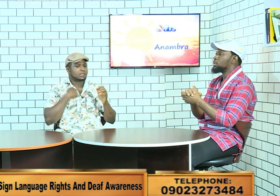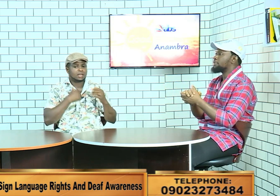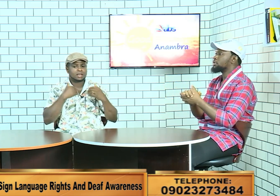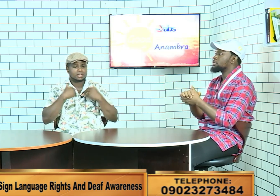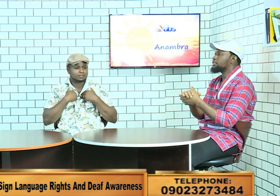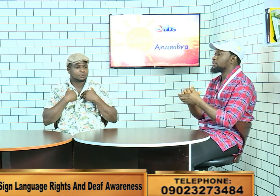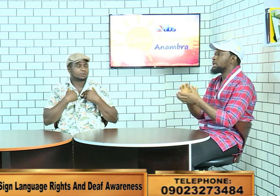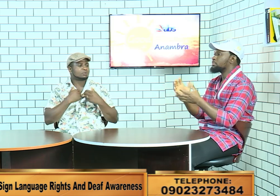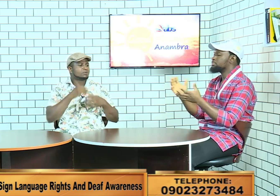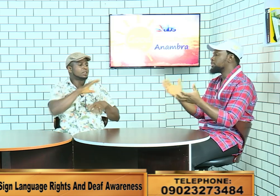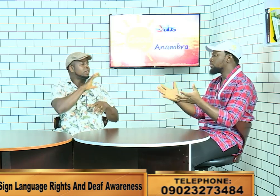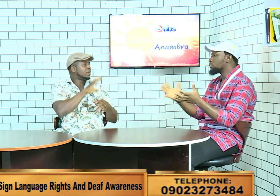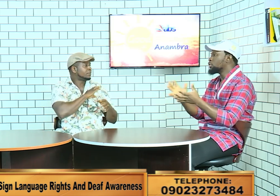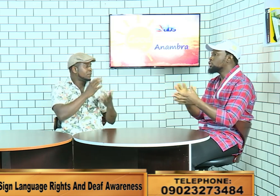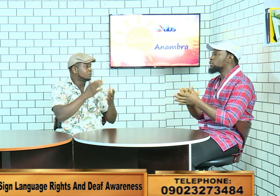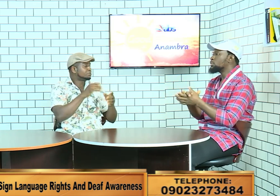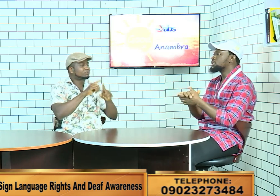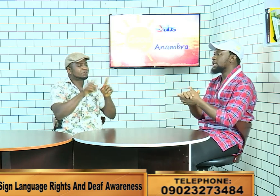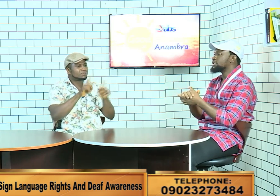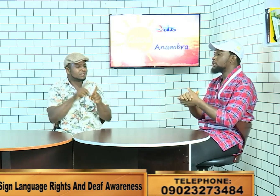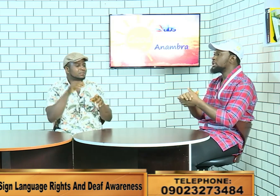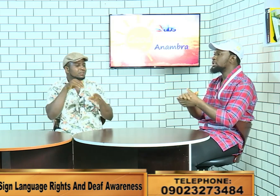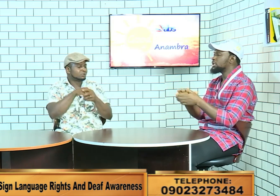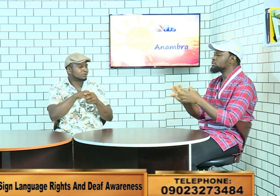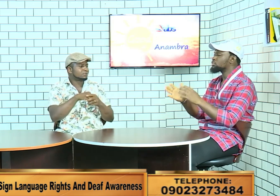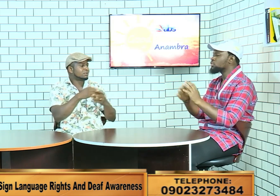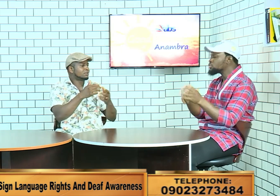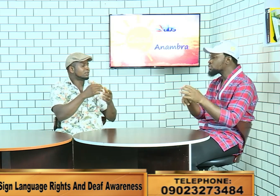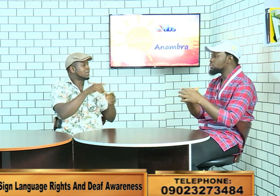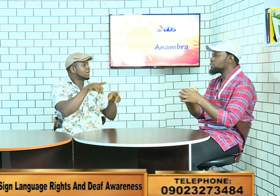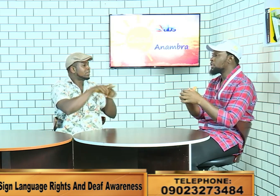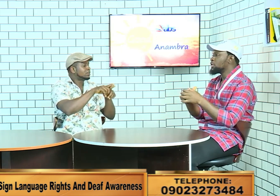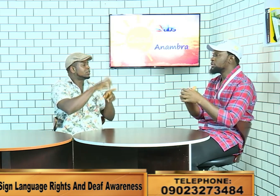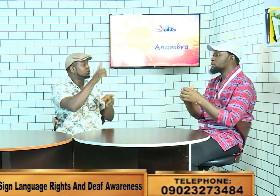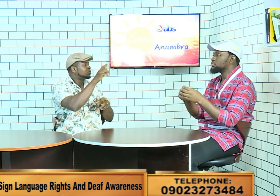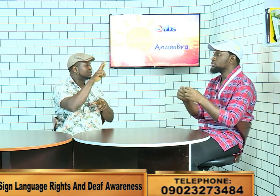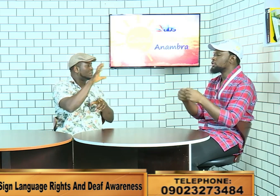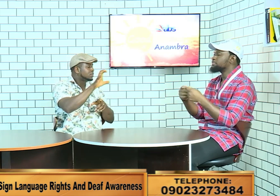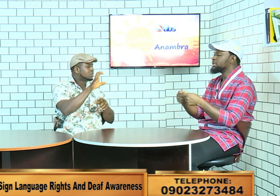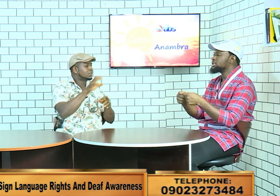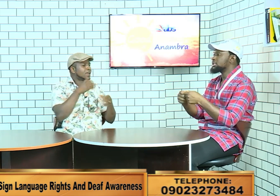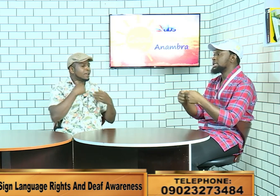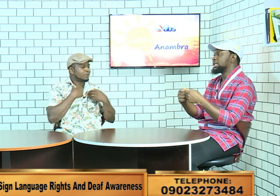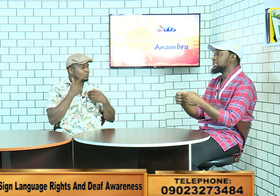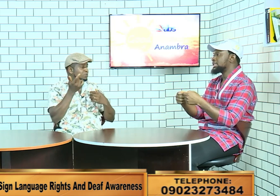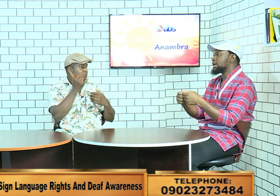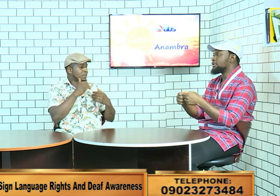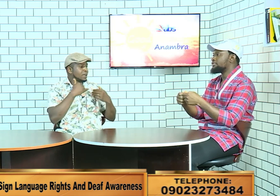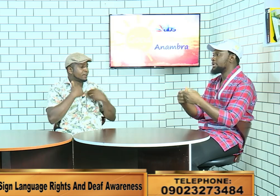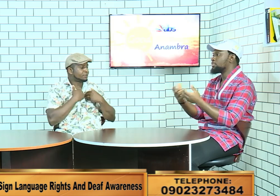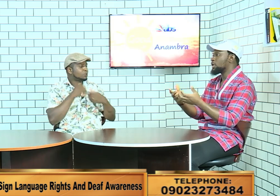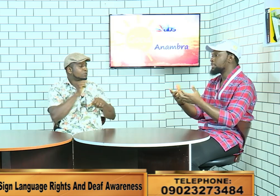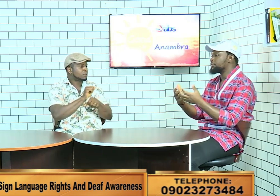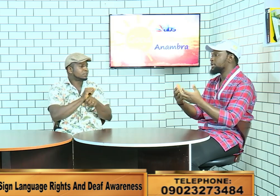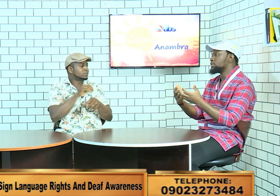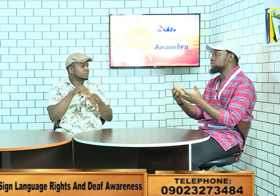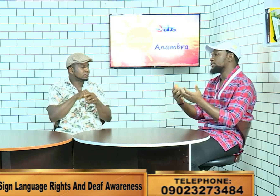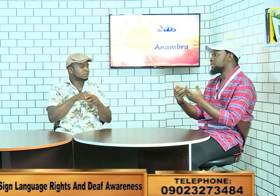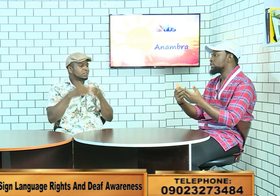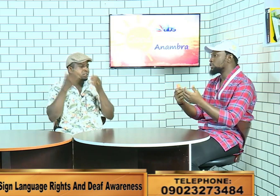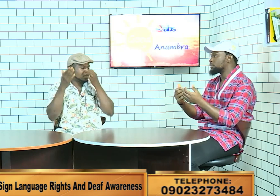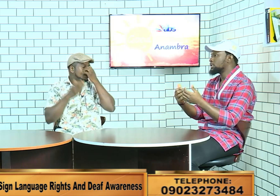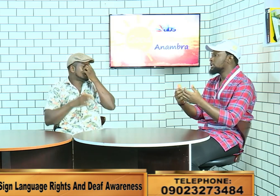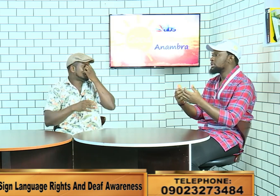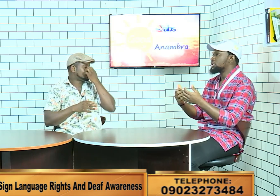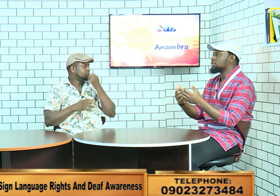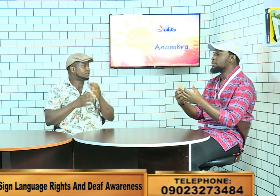We have a lot of people. So most times when they say to go to submit a letter of employment for them to give them a